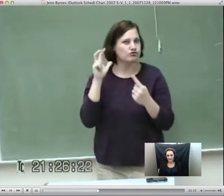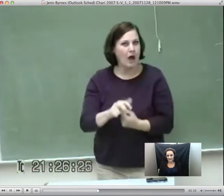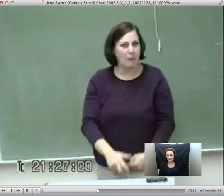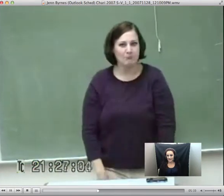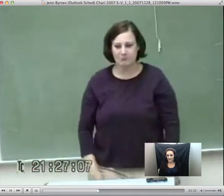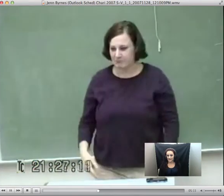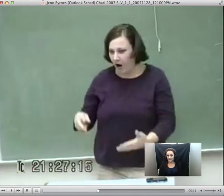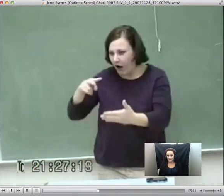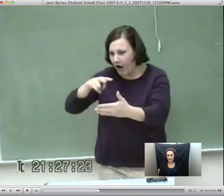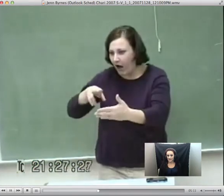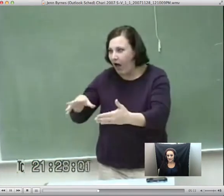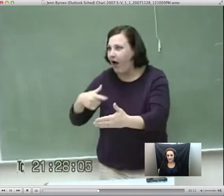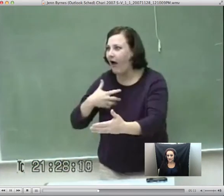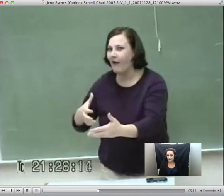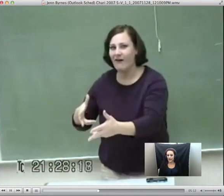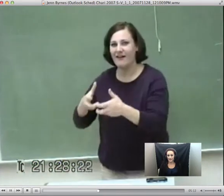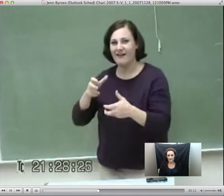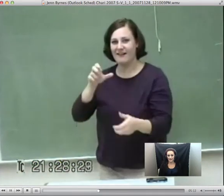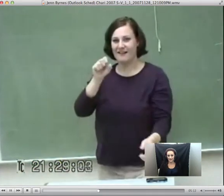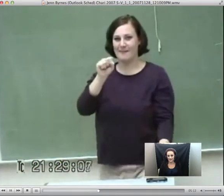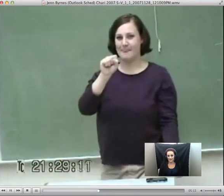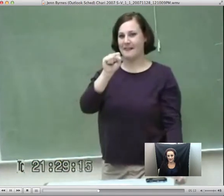he is just a champion.